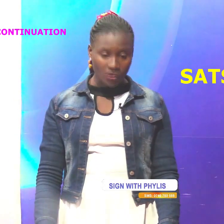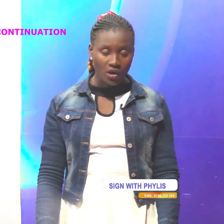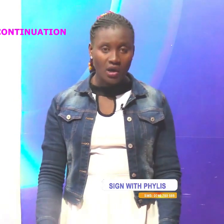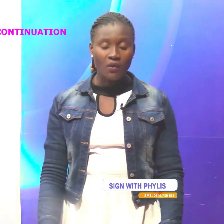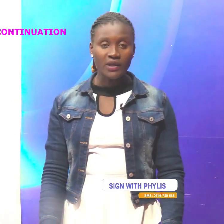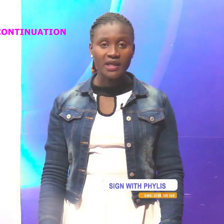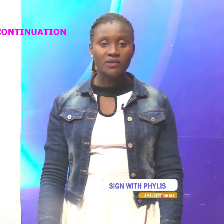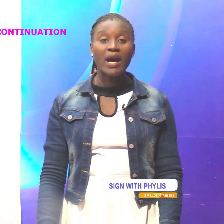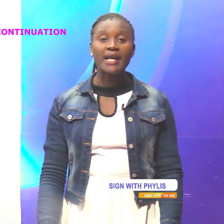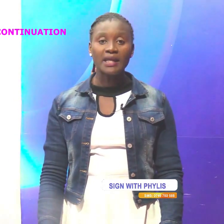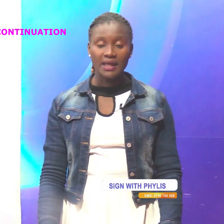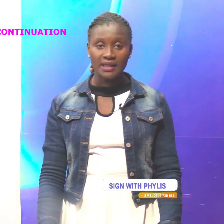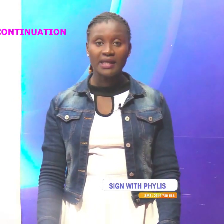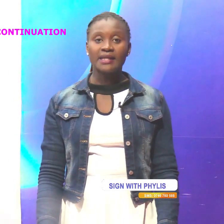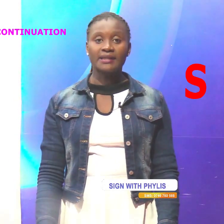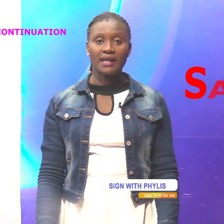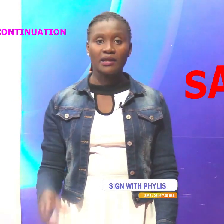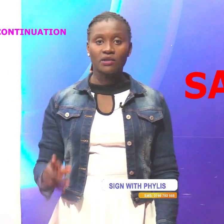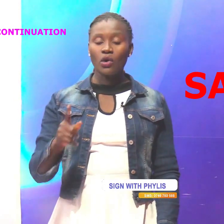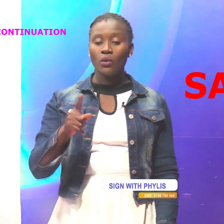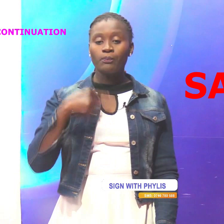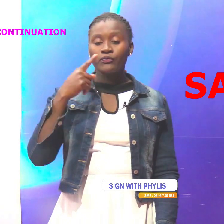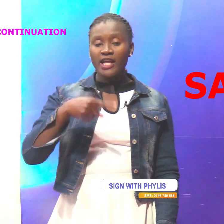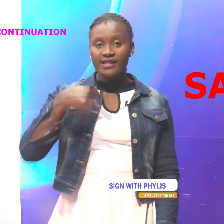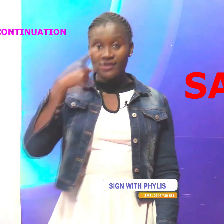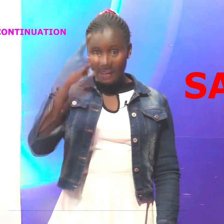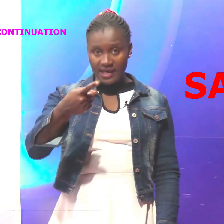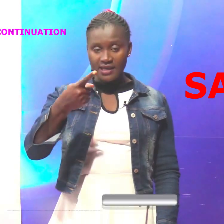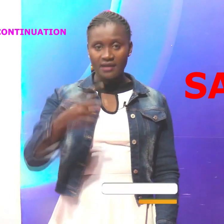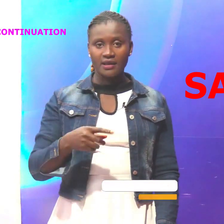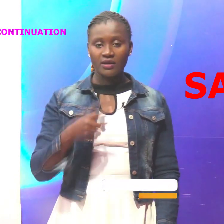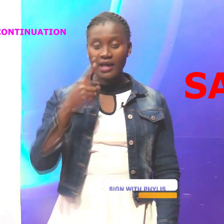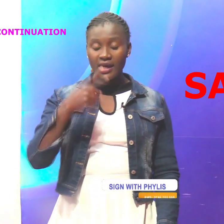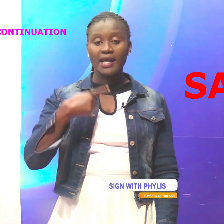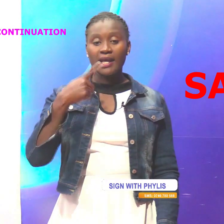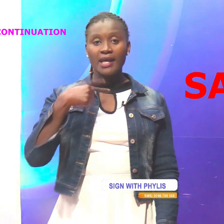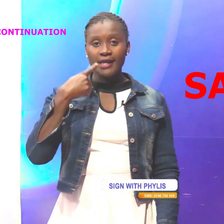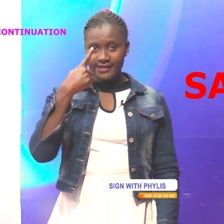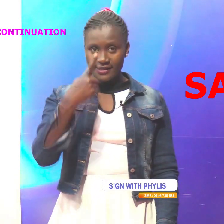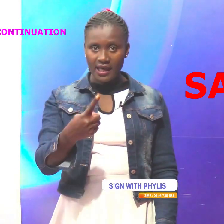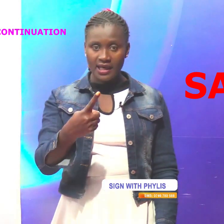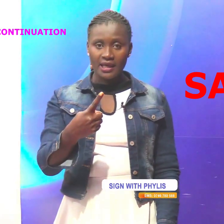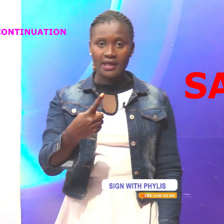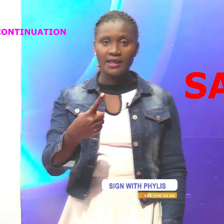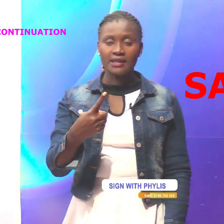our next word is say. So, say. Okay? Say. This is the